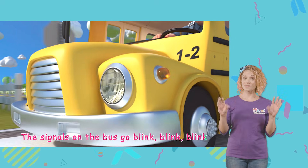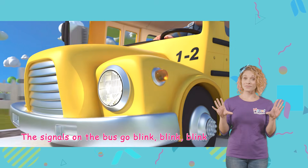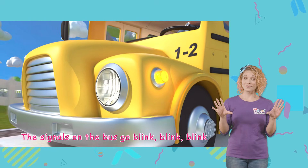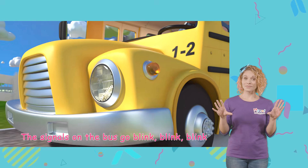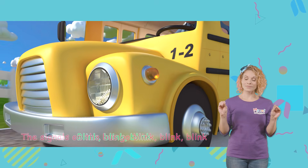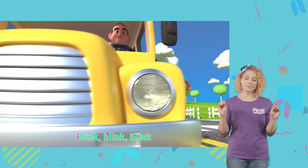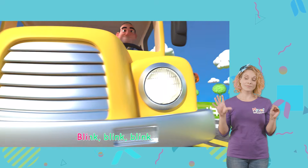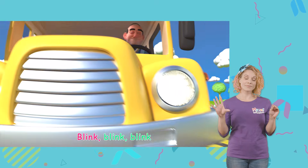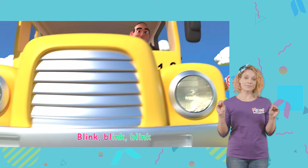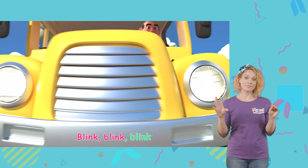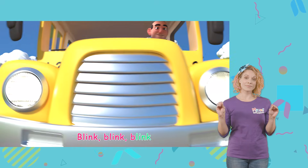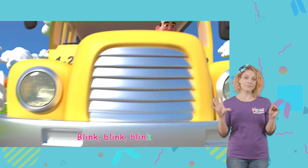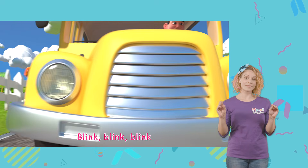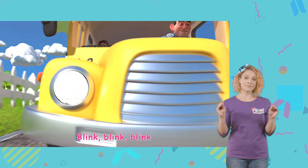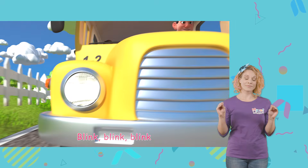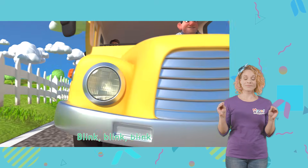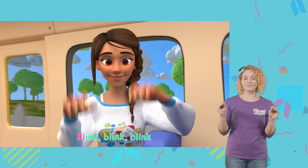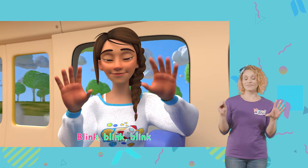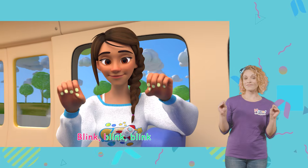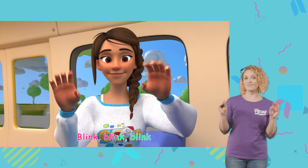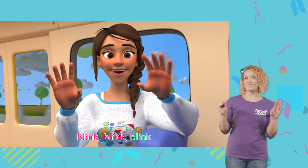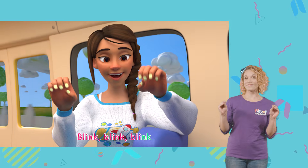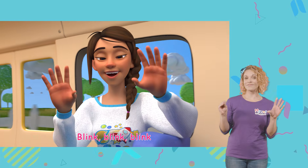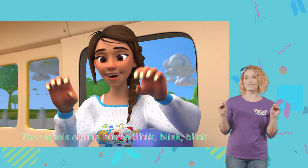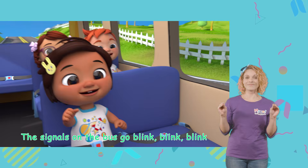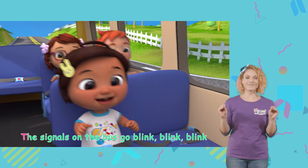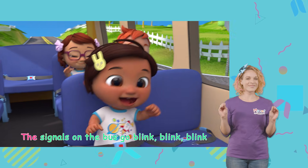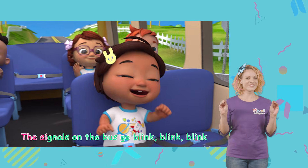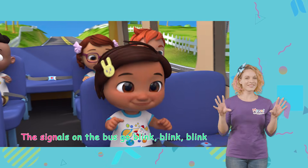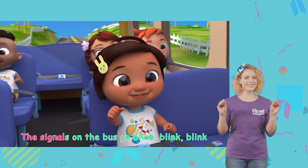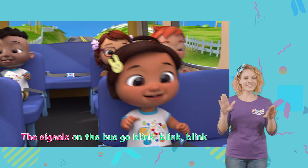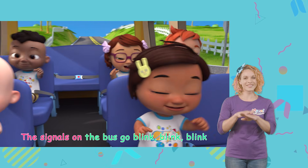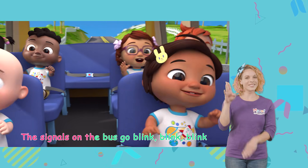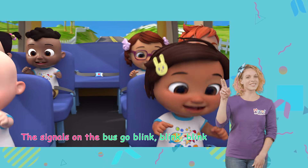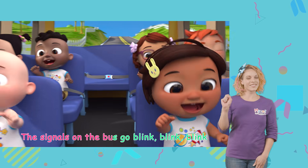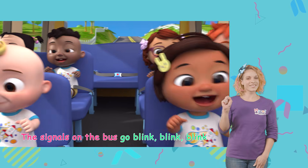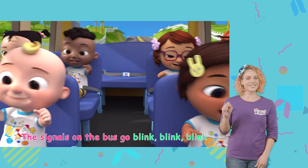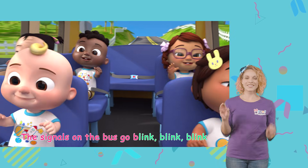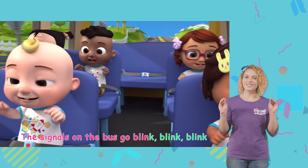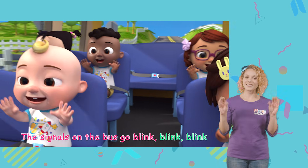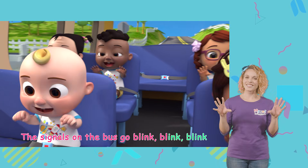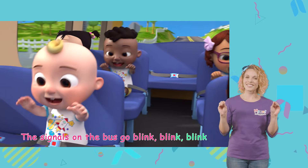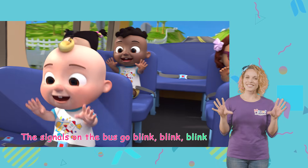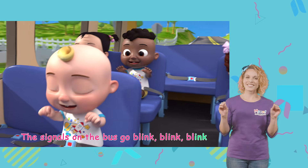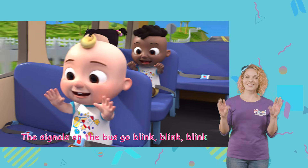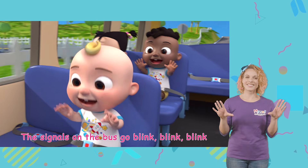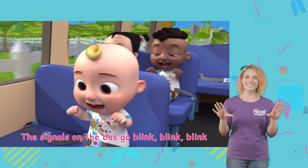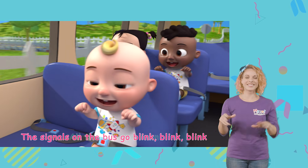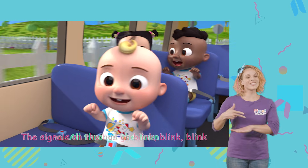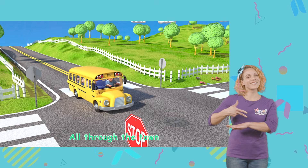blink, blink, blink, blink, blink, blink, blink, blink. The signals on the bus go blink,